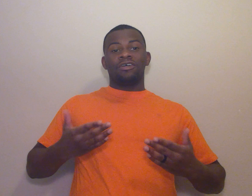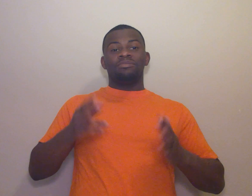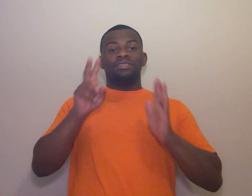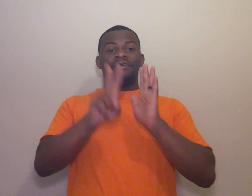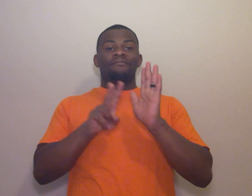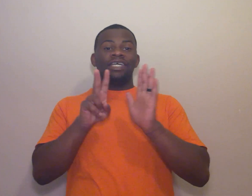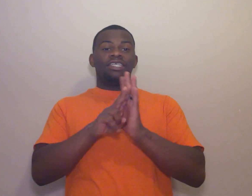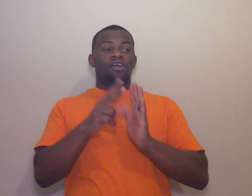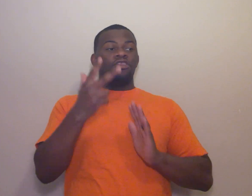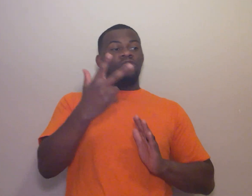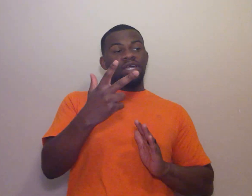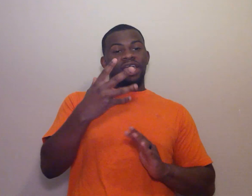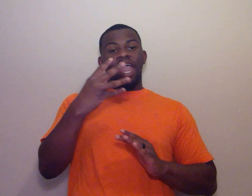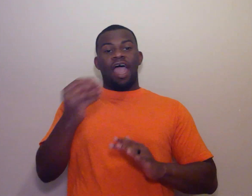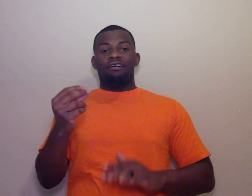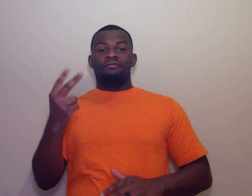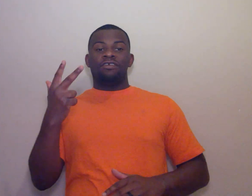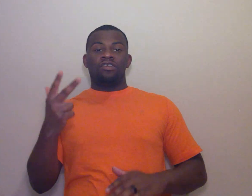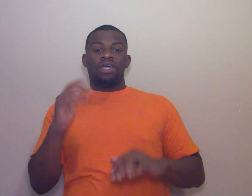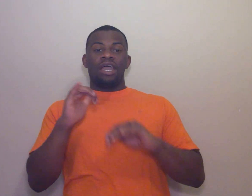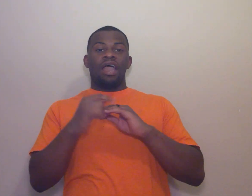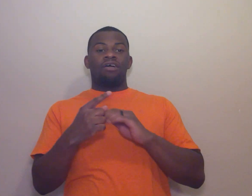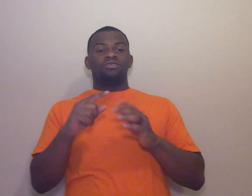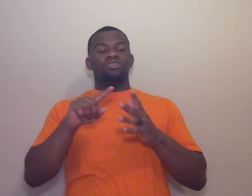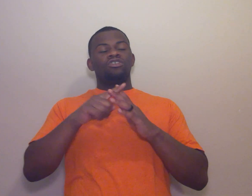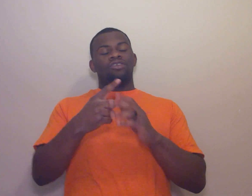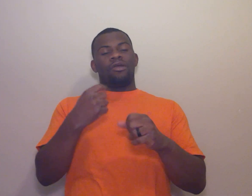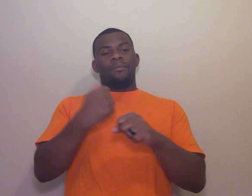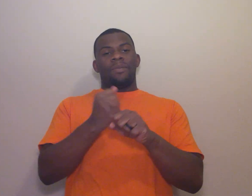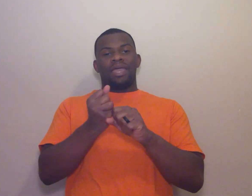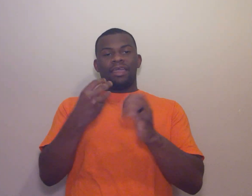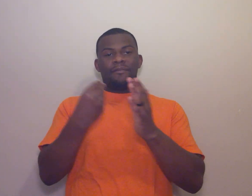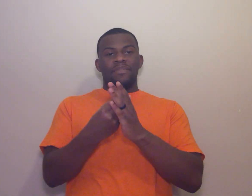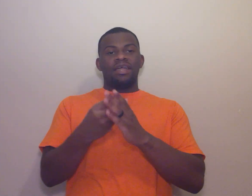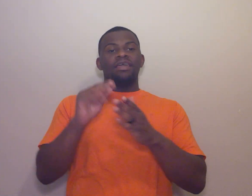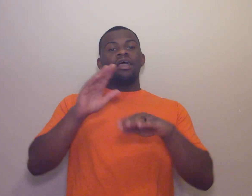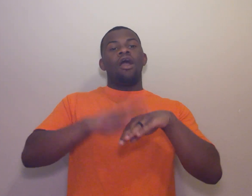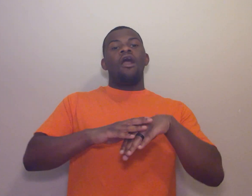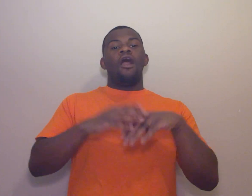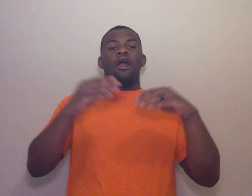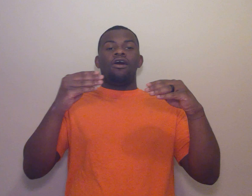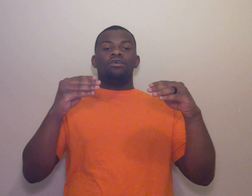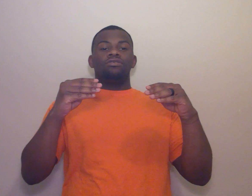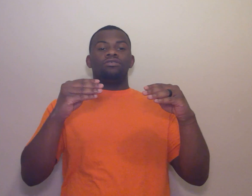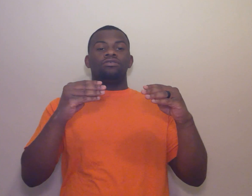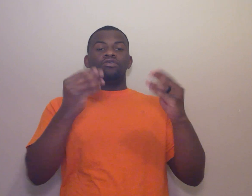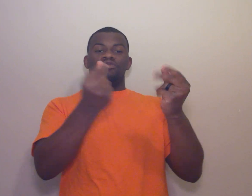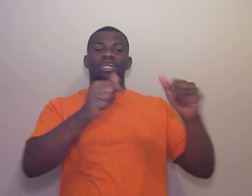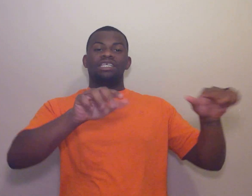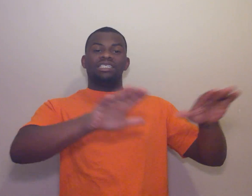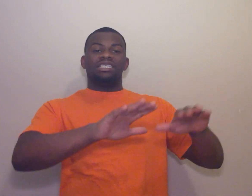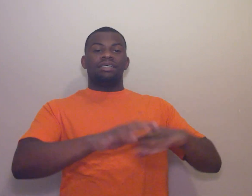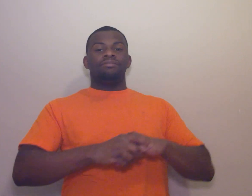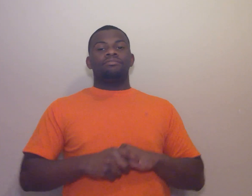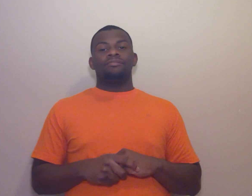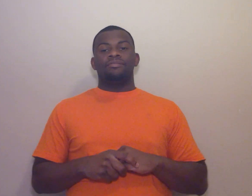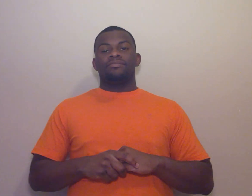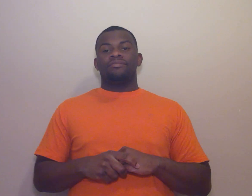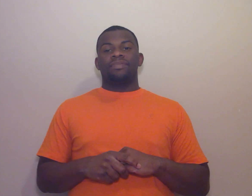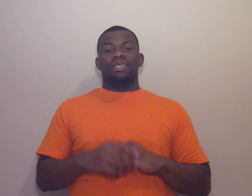on how to start making money in real estate. This is the video where I'm going to show y'all a subject to transaction, and by the end of this video you're going to know